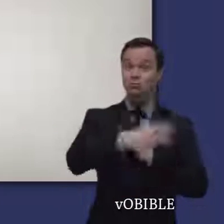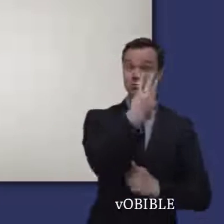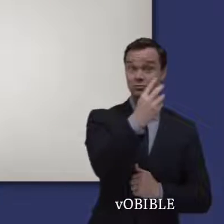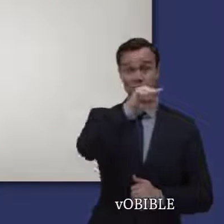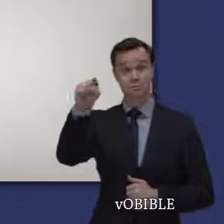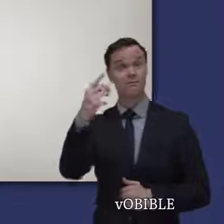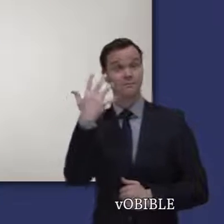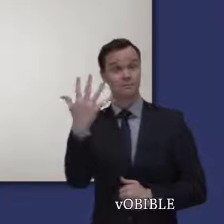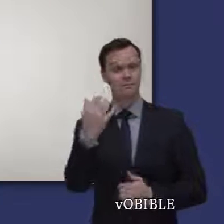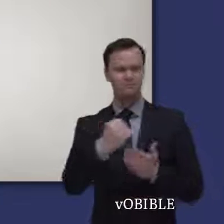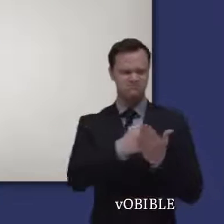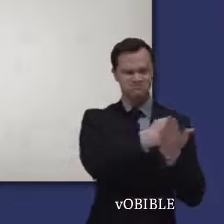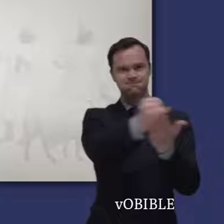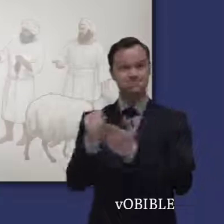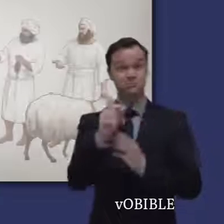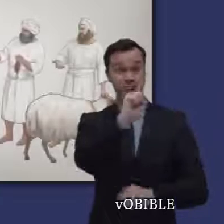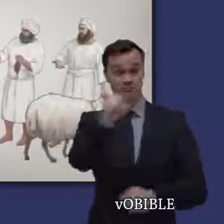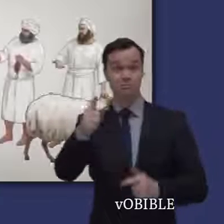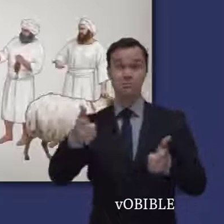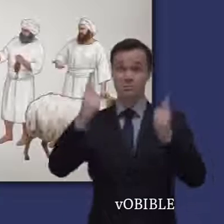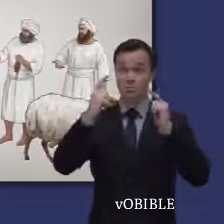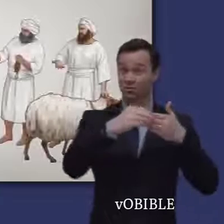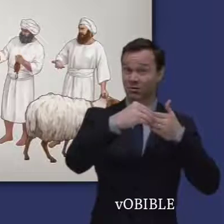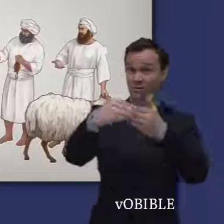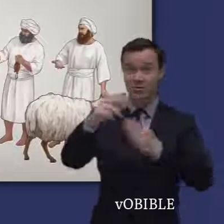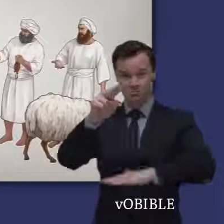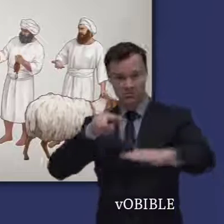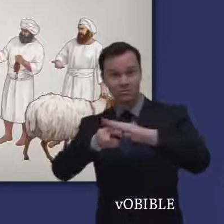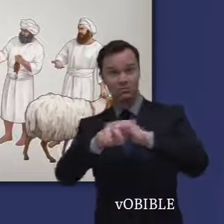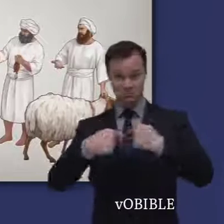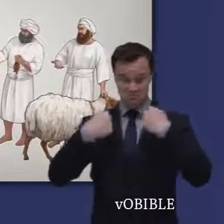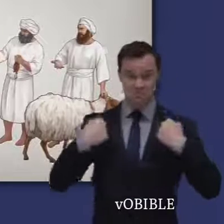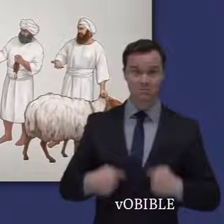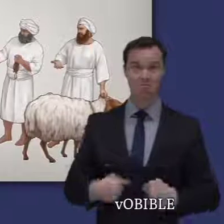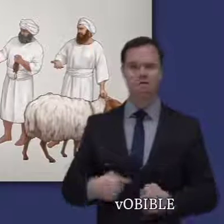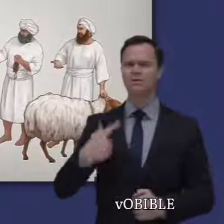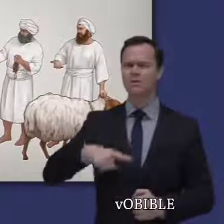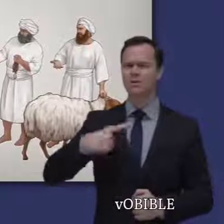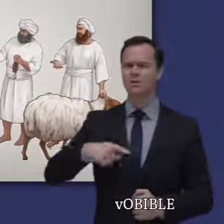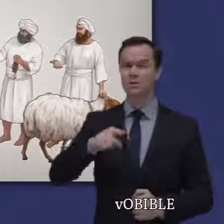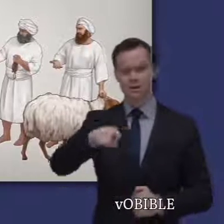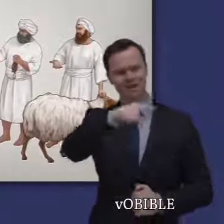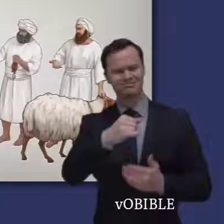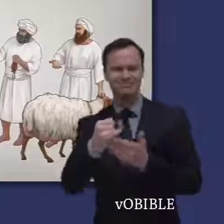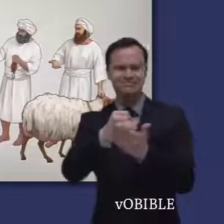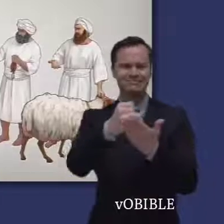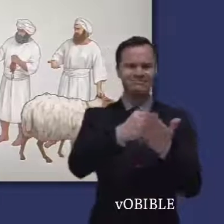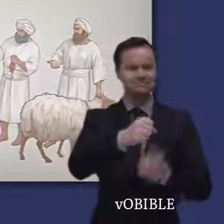Chapters 3 to 5 contain Micah's denouncements of the leaders, the prophets, and the priests for their wickedness and